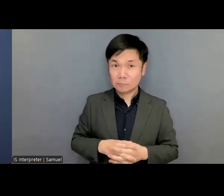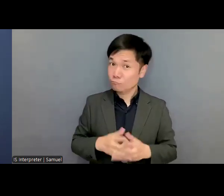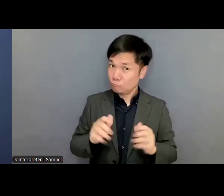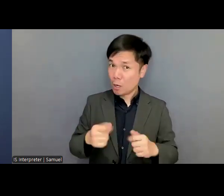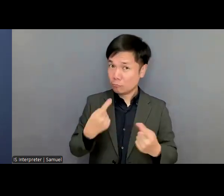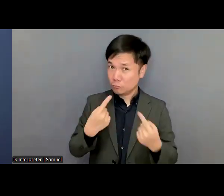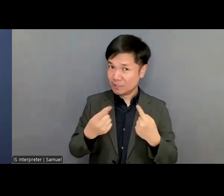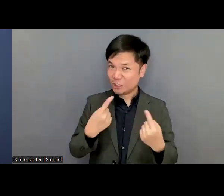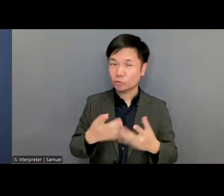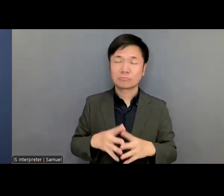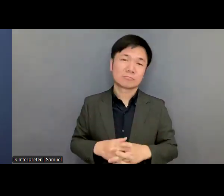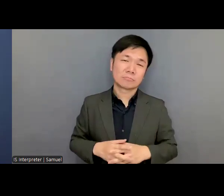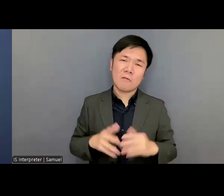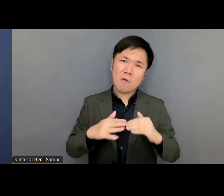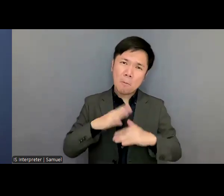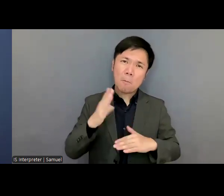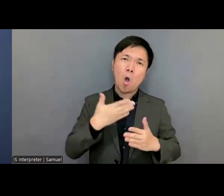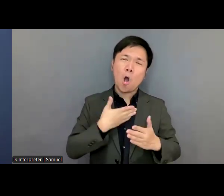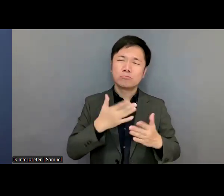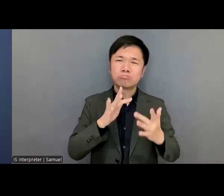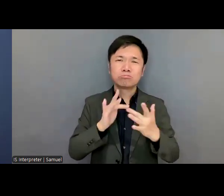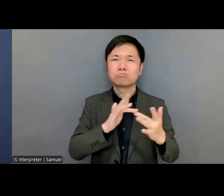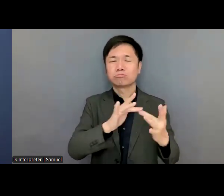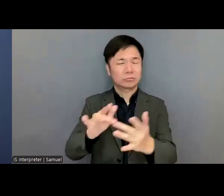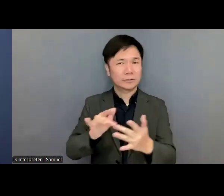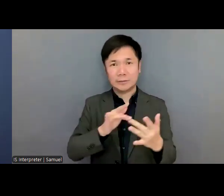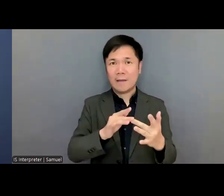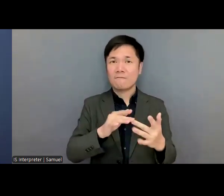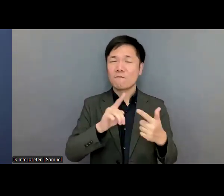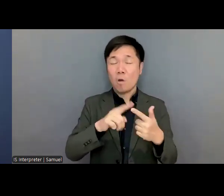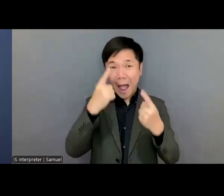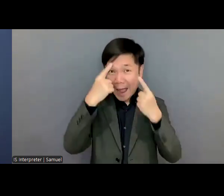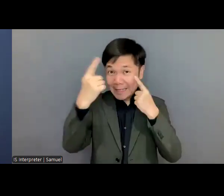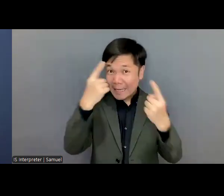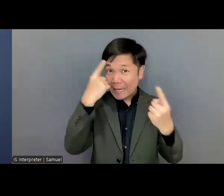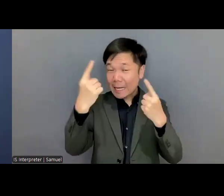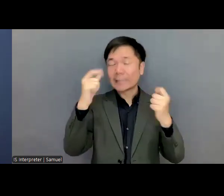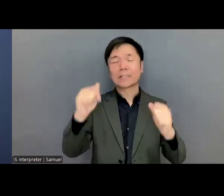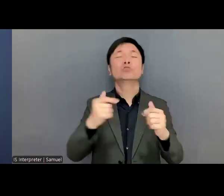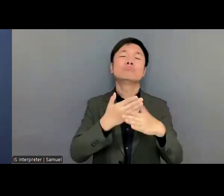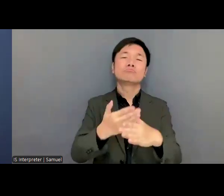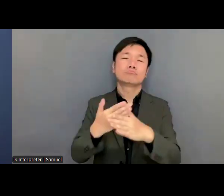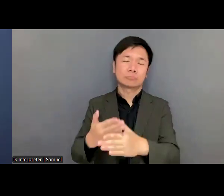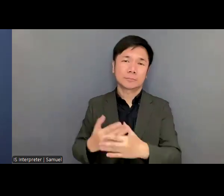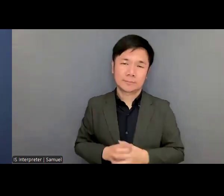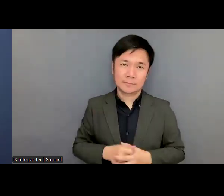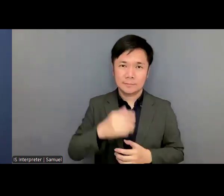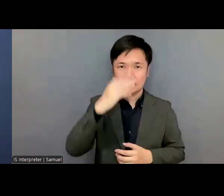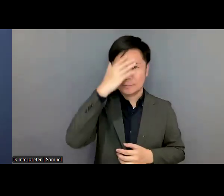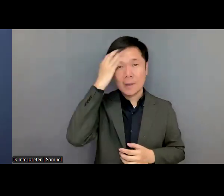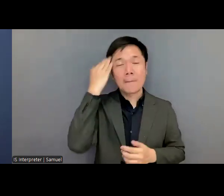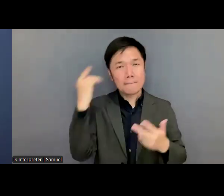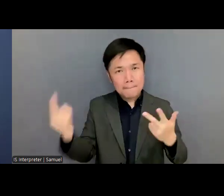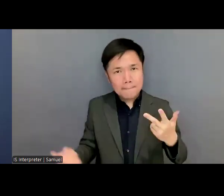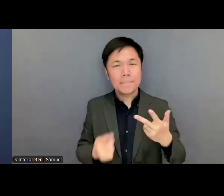space for networking and idea sharing. And it also offers an option